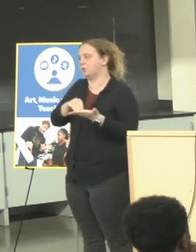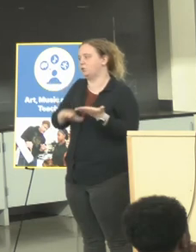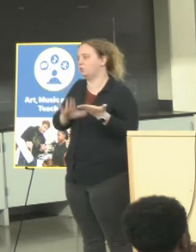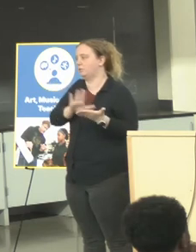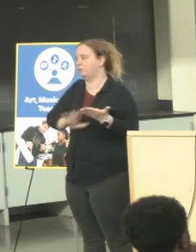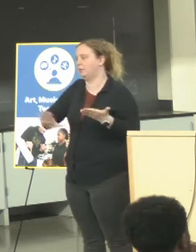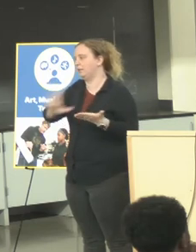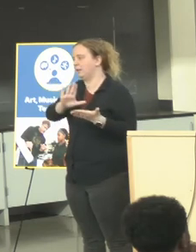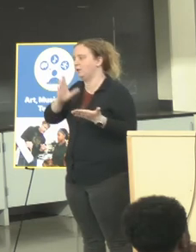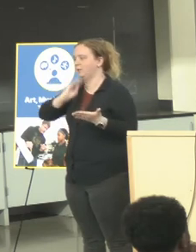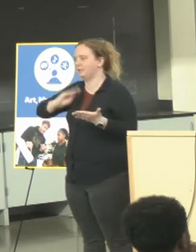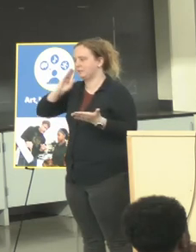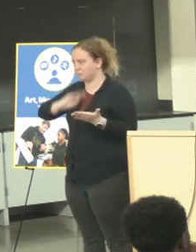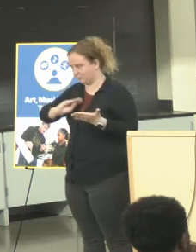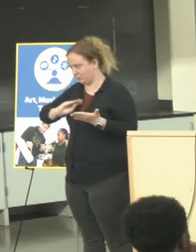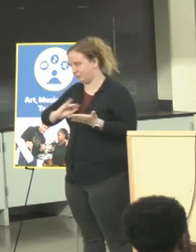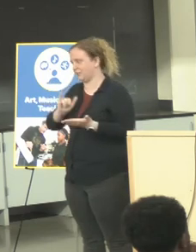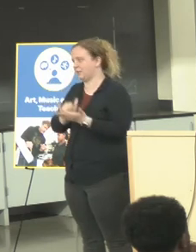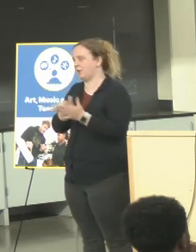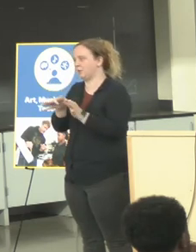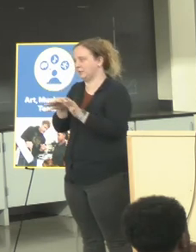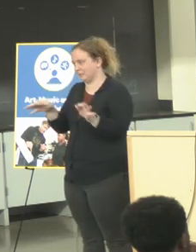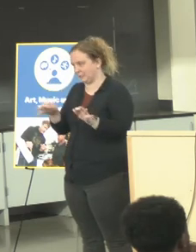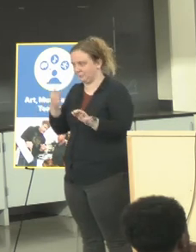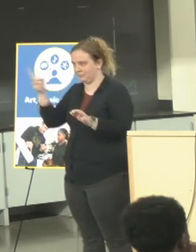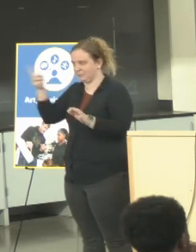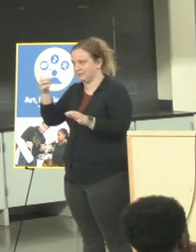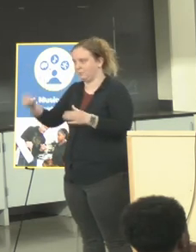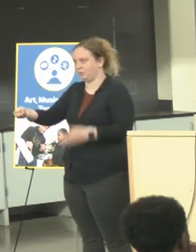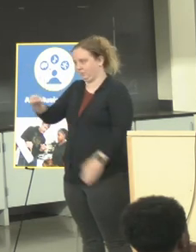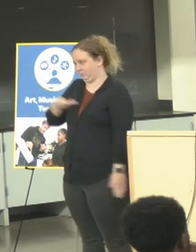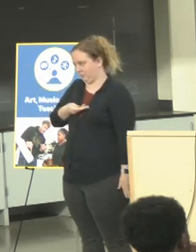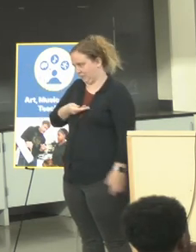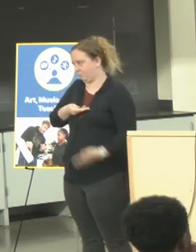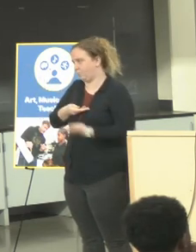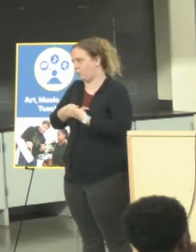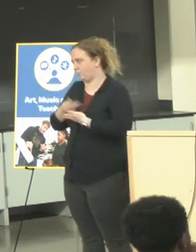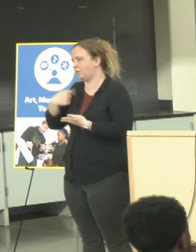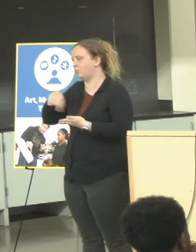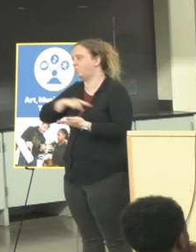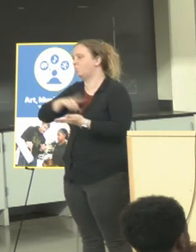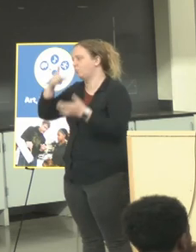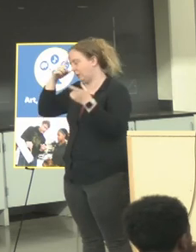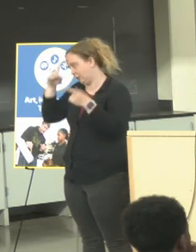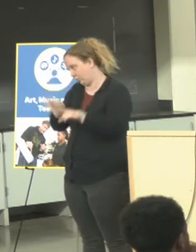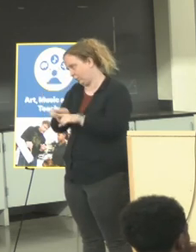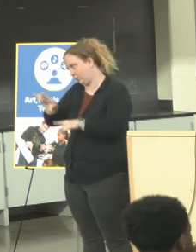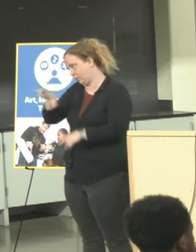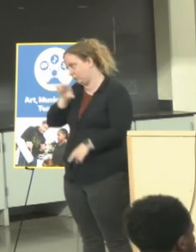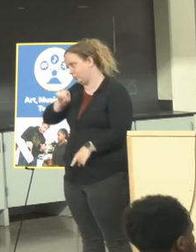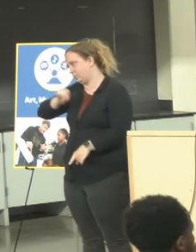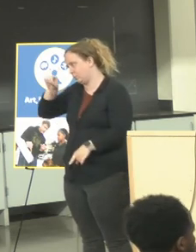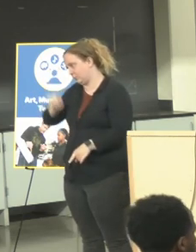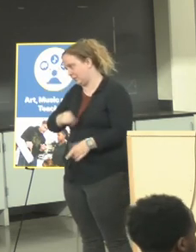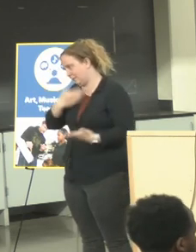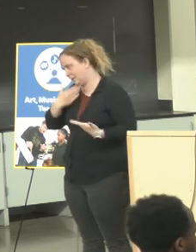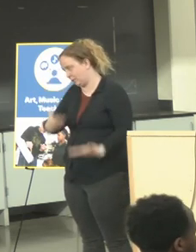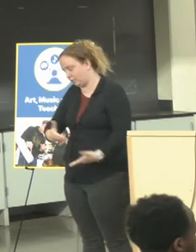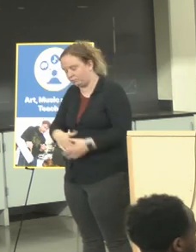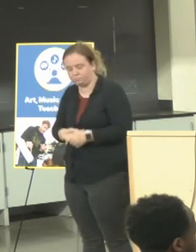So that was a statement that somebody sent forward, and we're in 100% agreement. Thank you. Thank